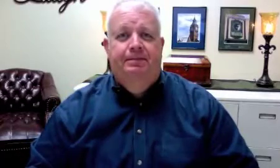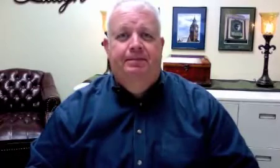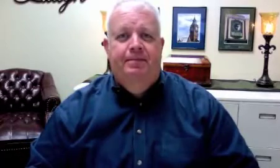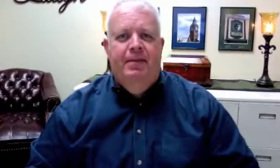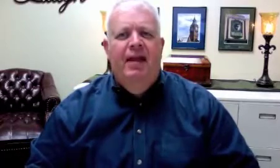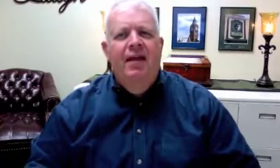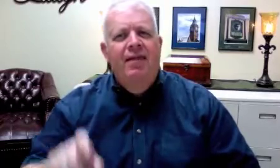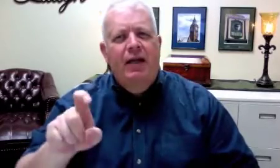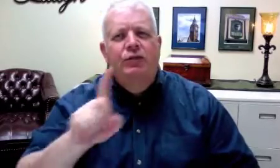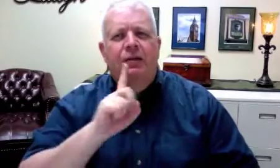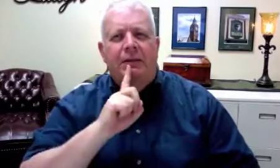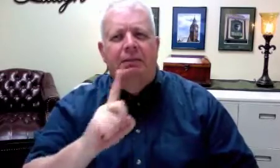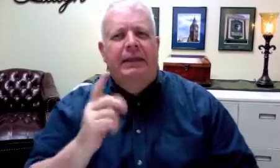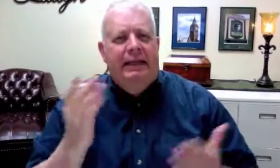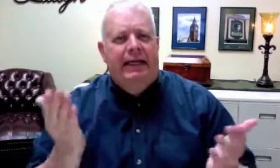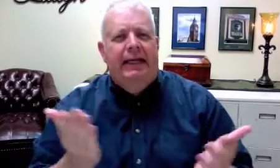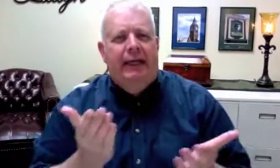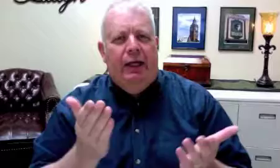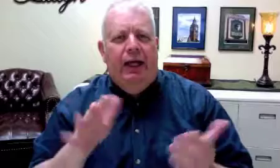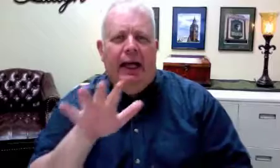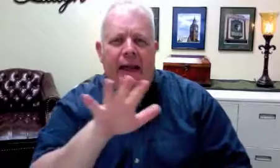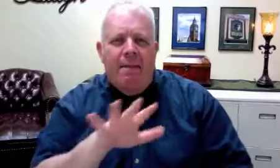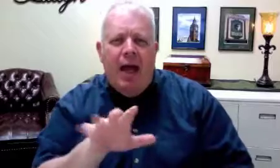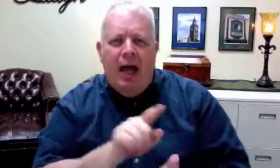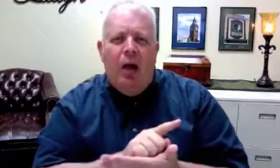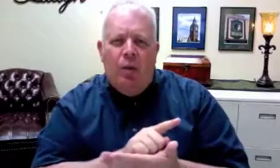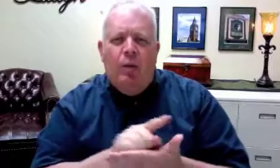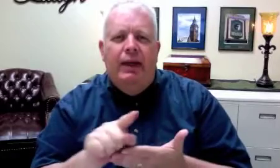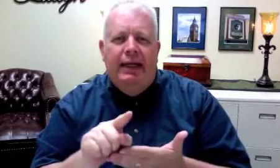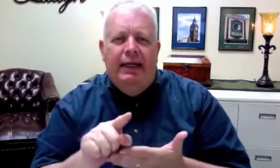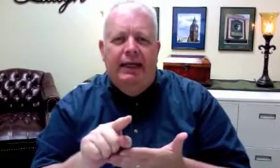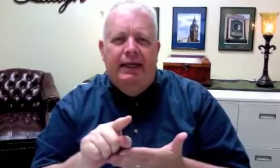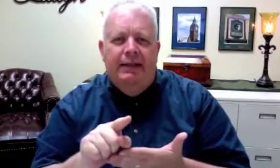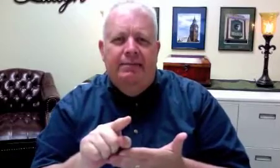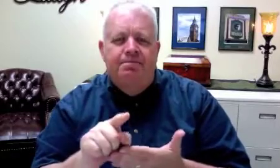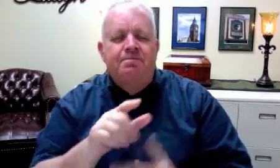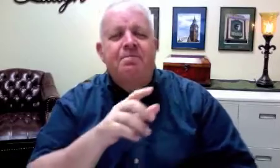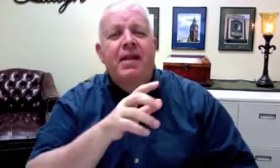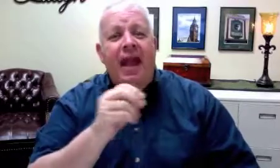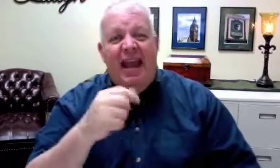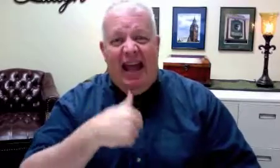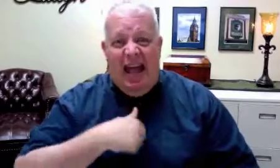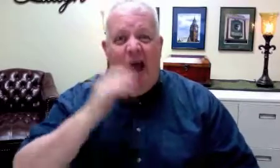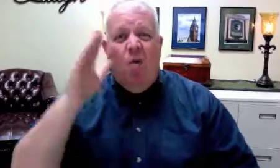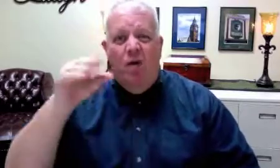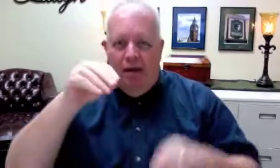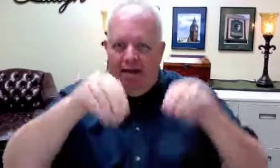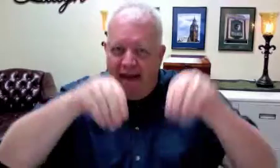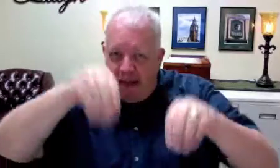They should be here in about a week, and I will get them in the ground.